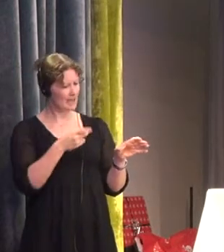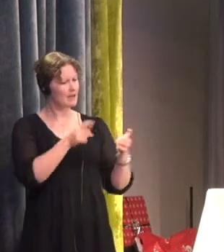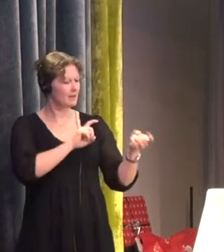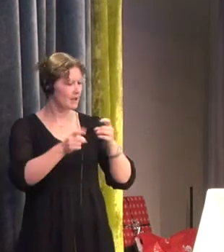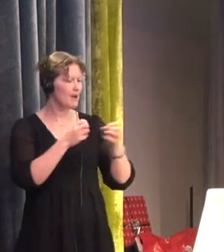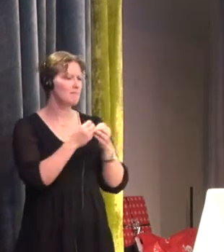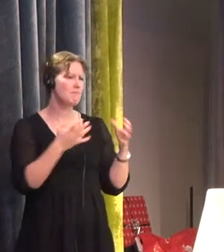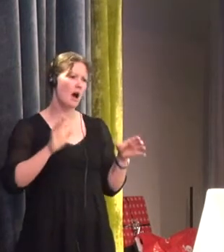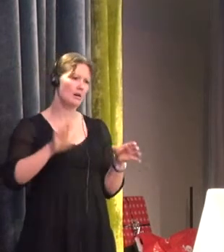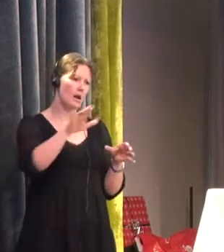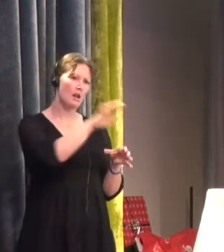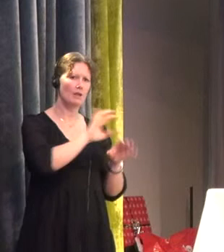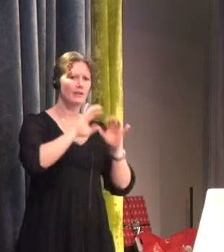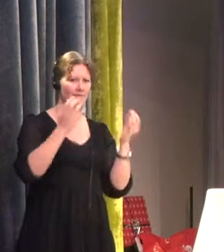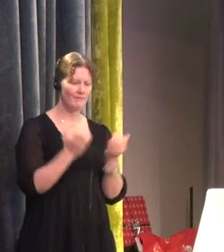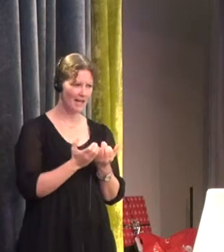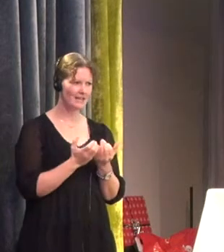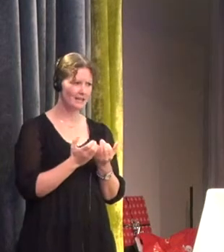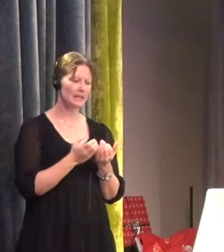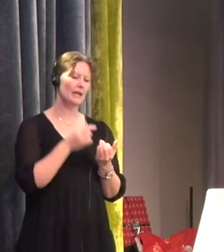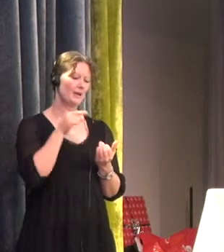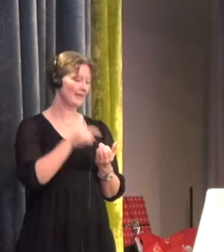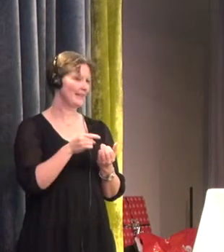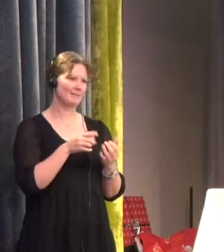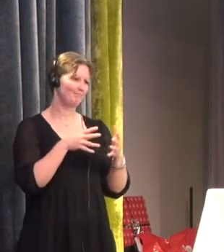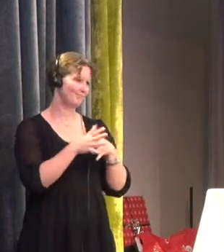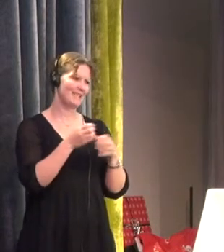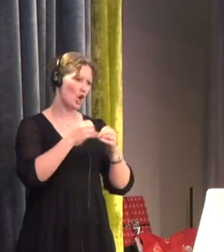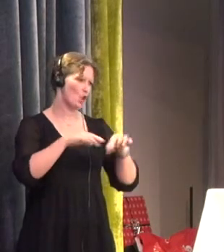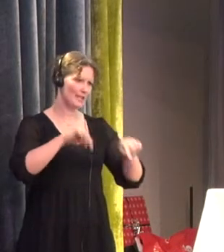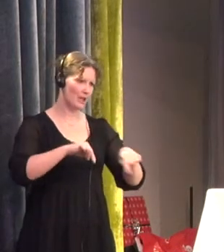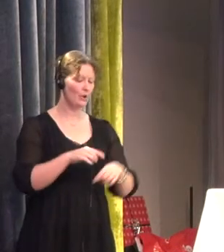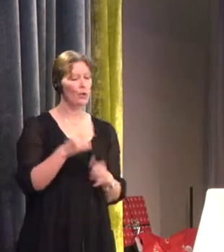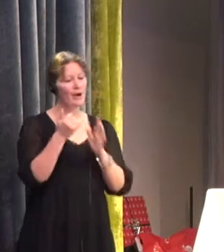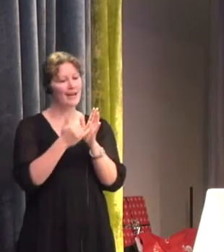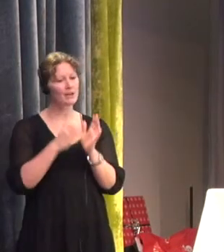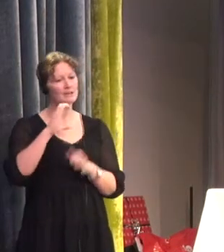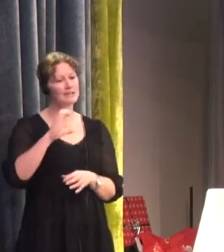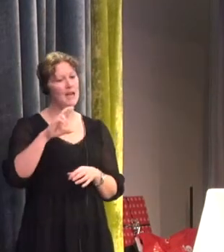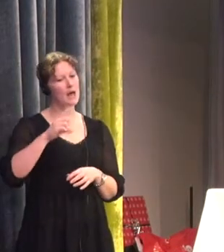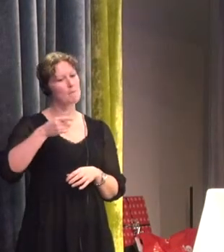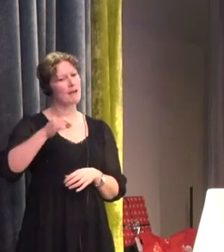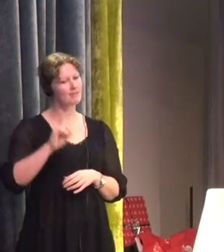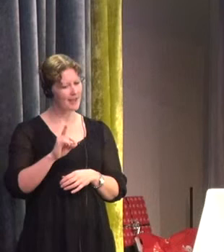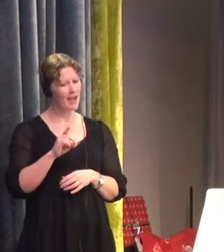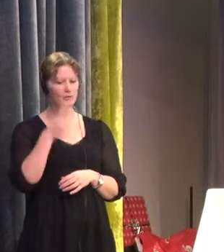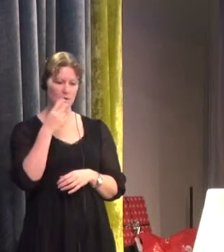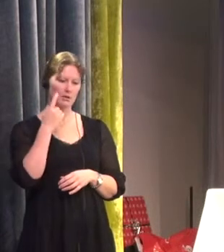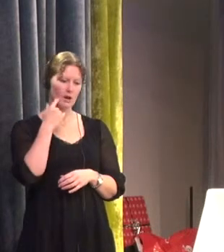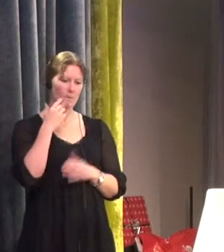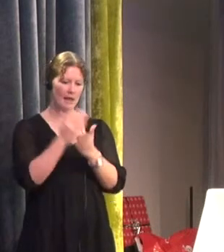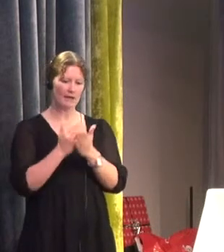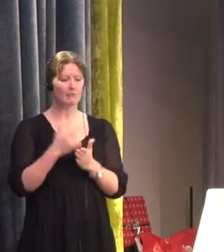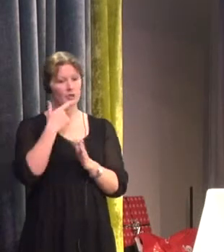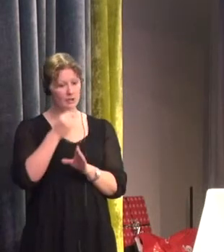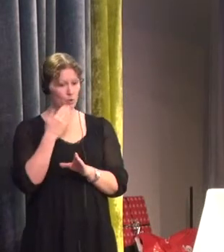out. On the content of the CRPD, we see a number of things. We see old rights that look familiar to us and that we can trace very